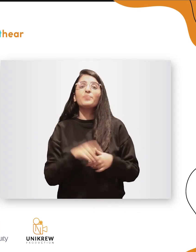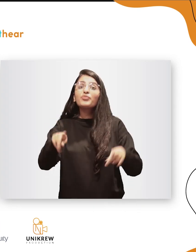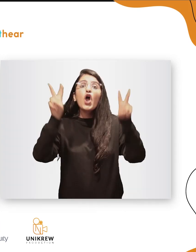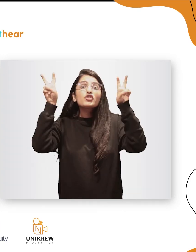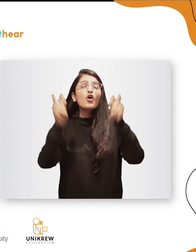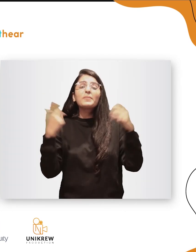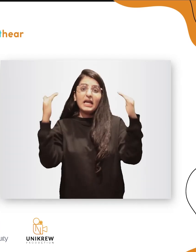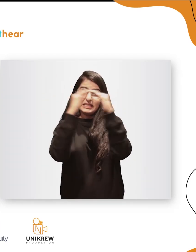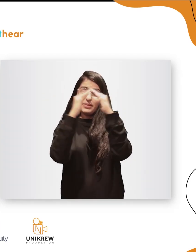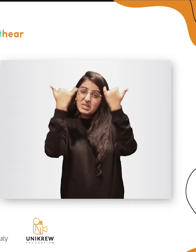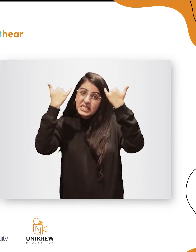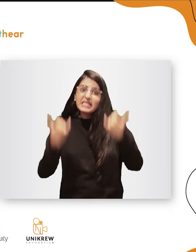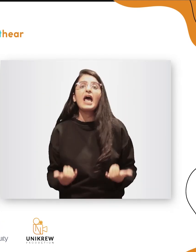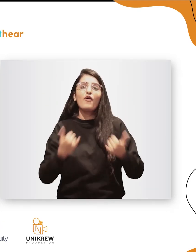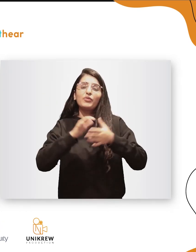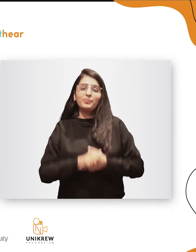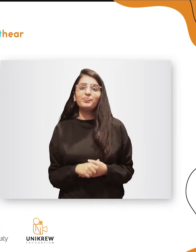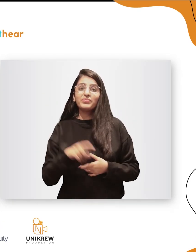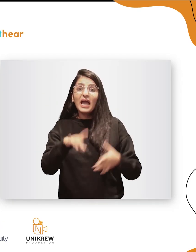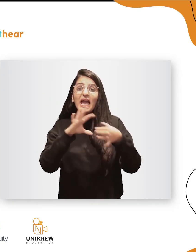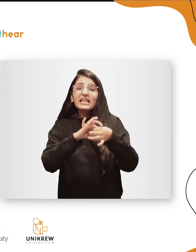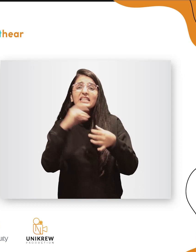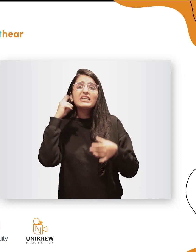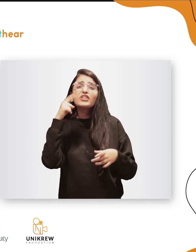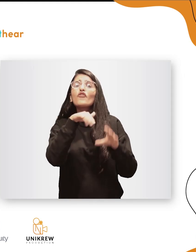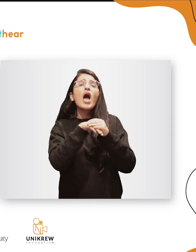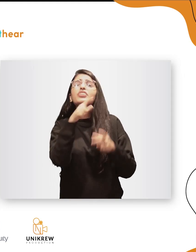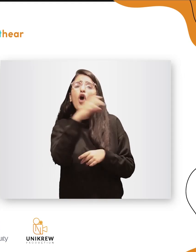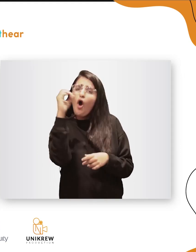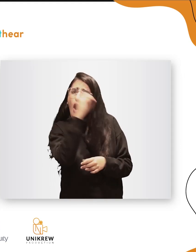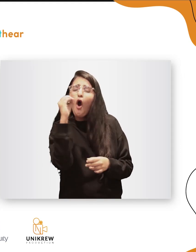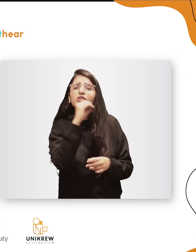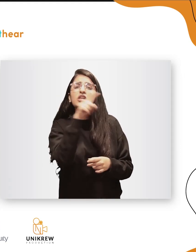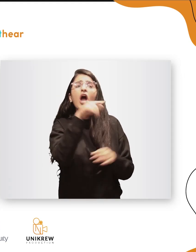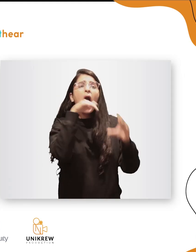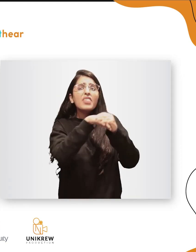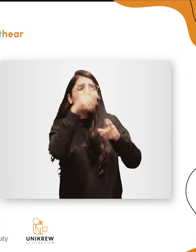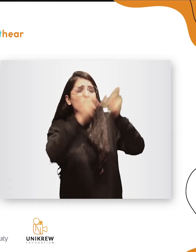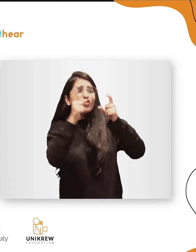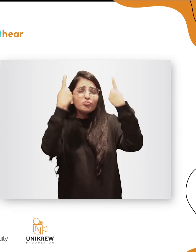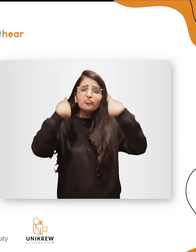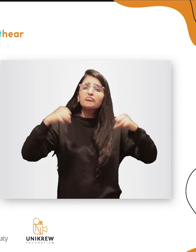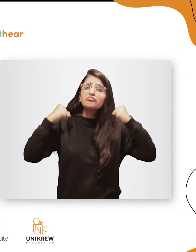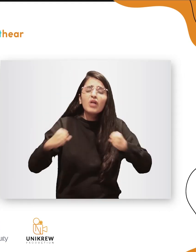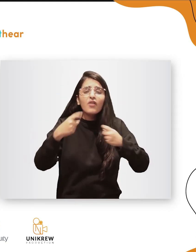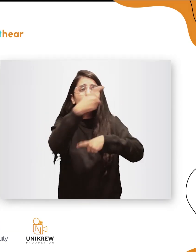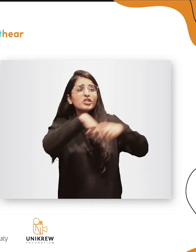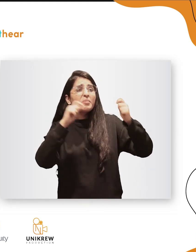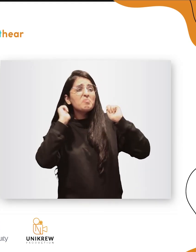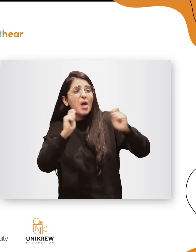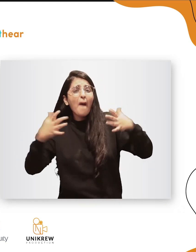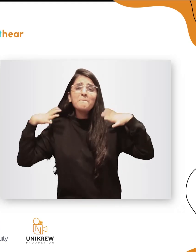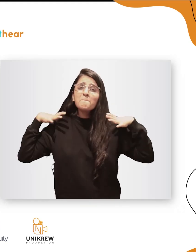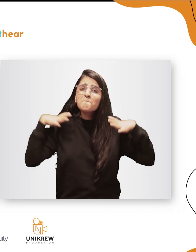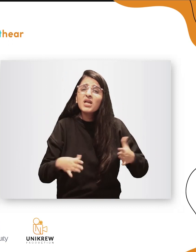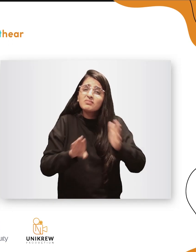today, Accessibility Now. Connect here is an organization of young and dynamic